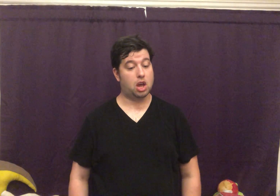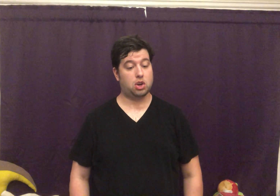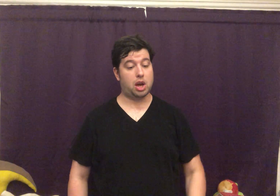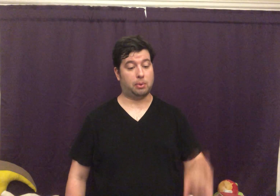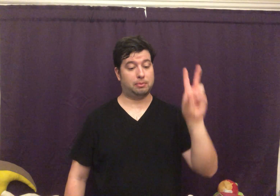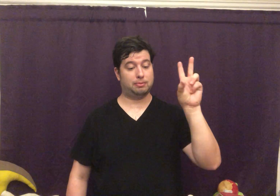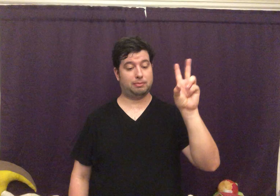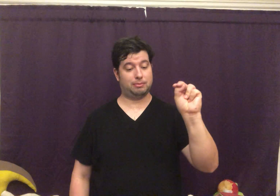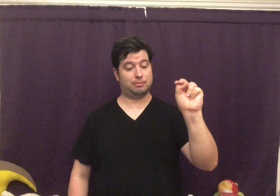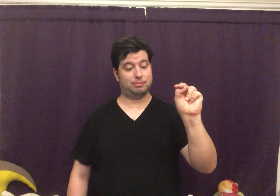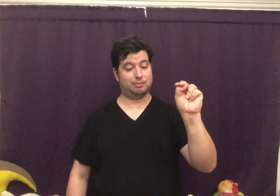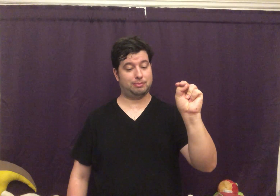No.